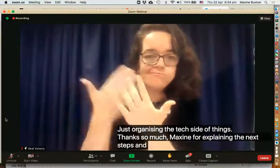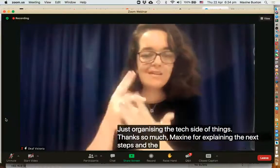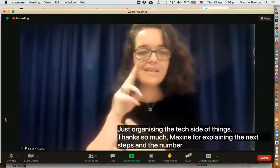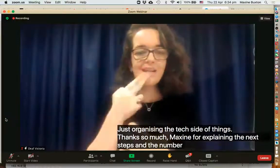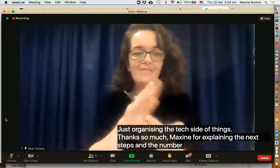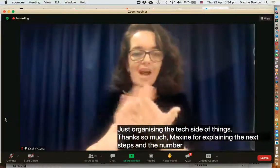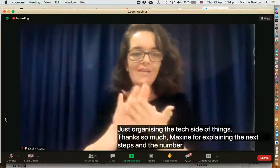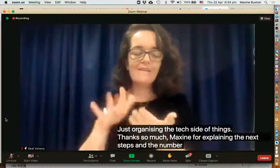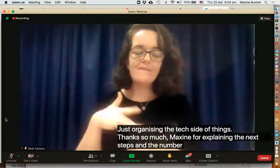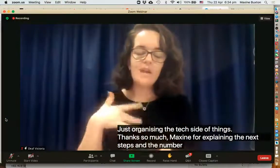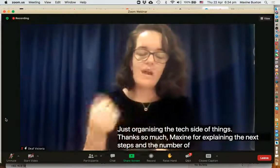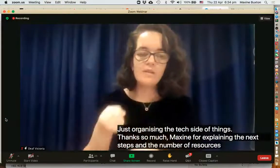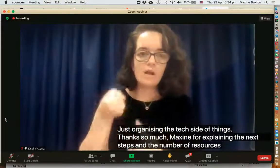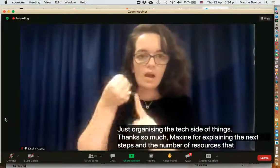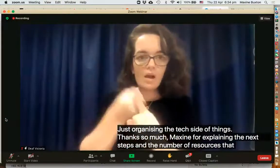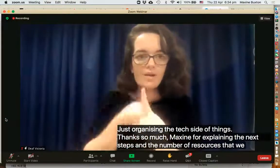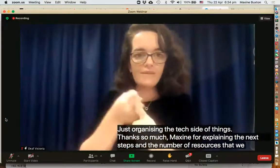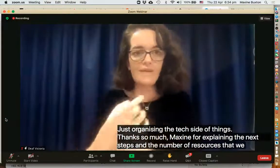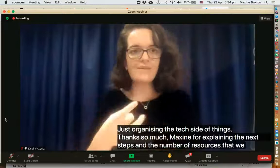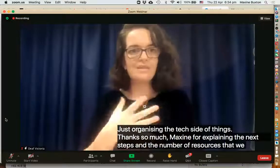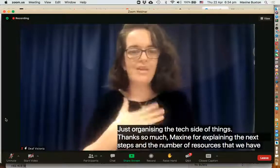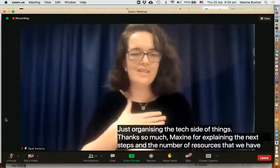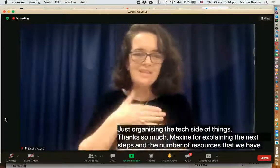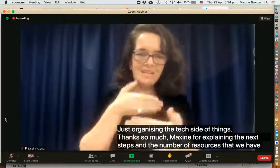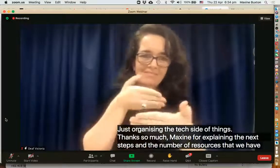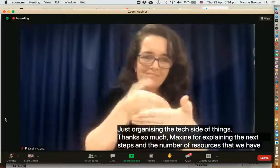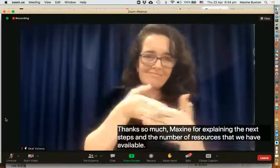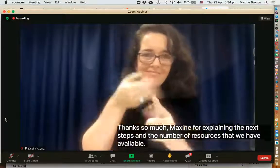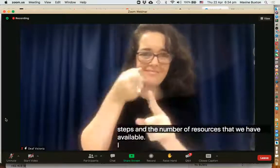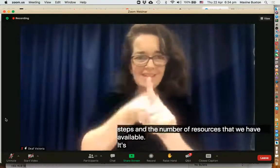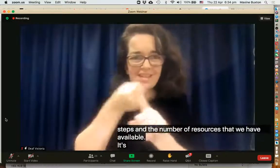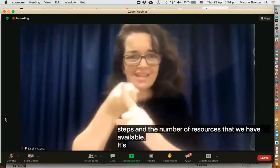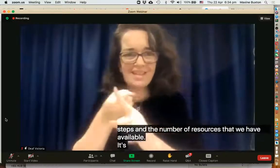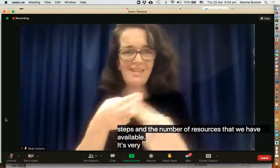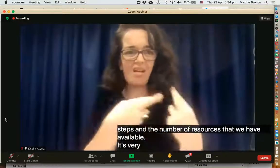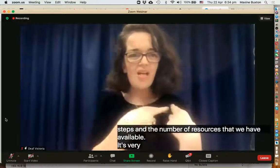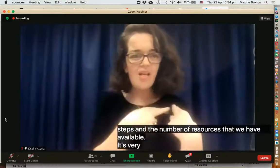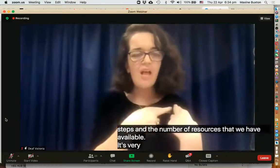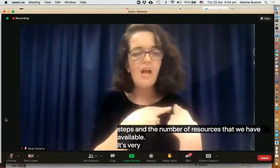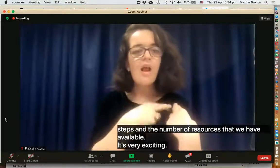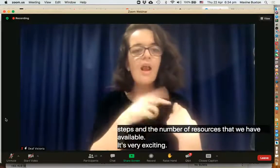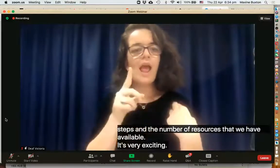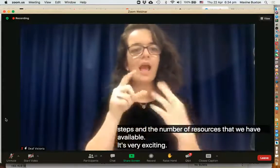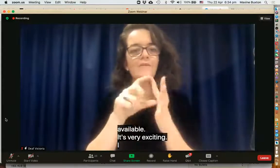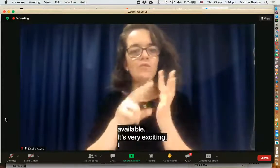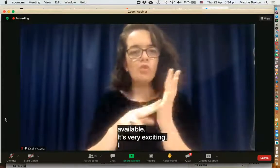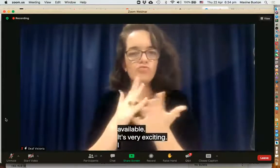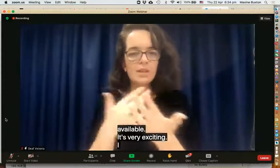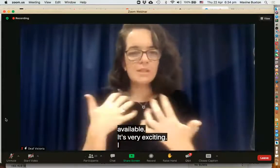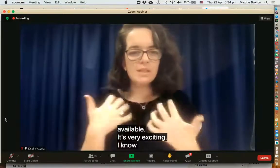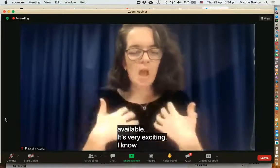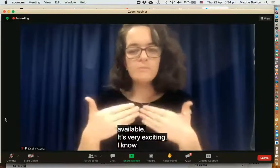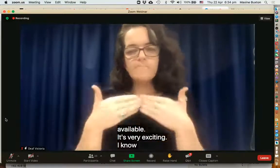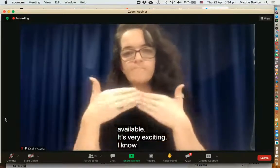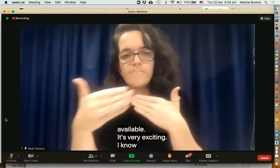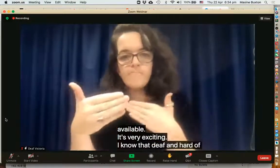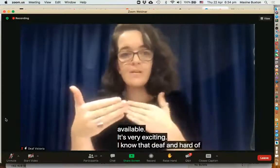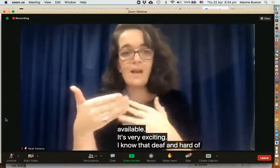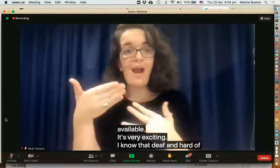exciting. I know that deaf and hard of hearing community have been frustrated with the barriers that they've